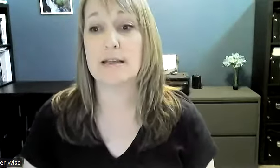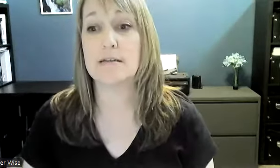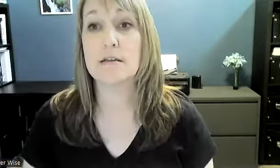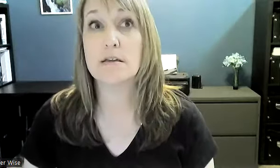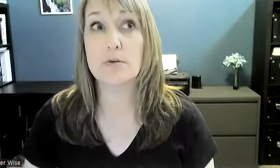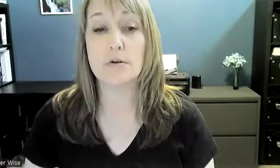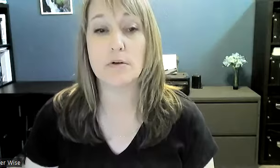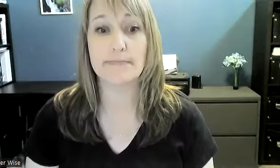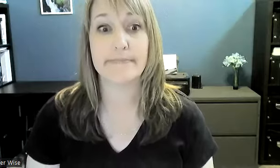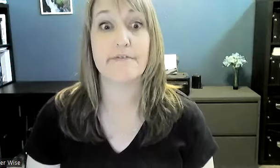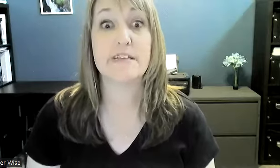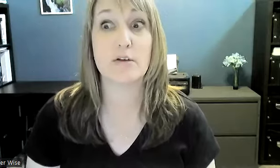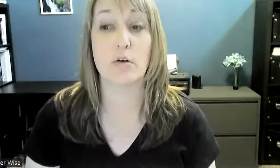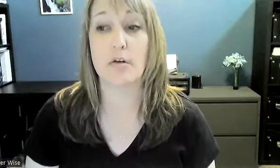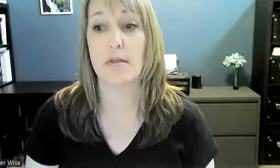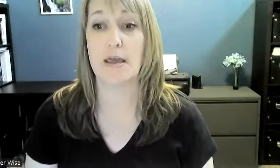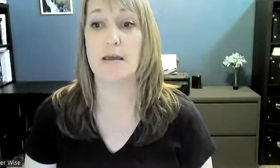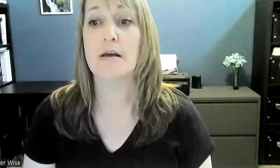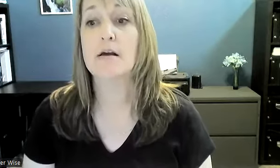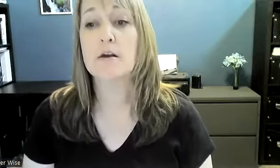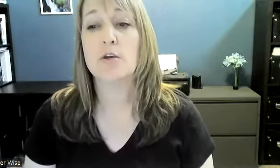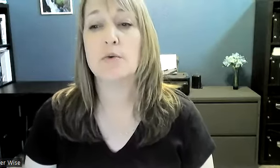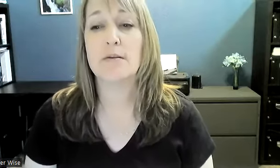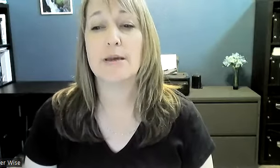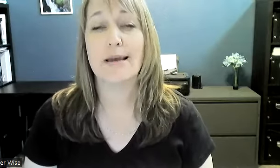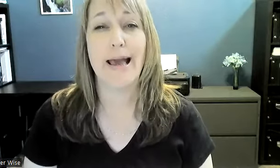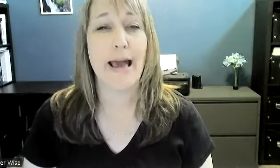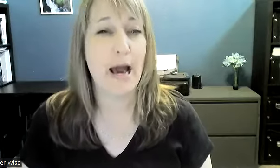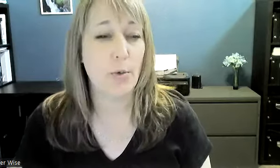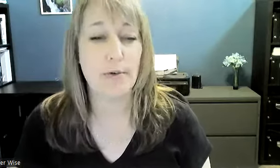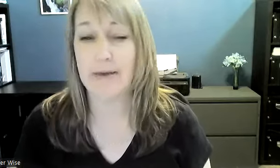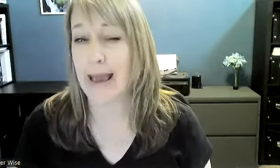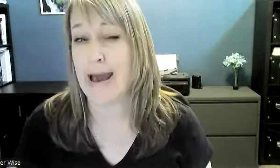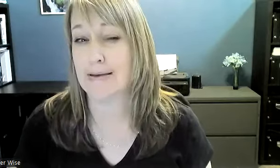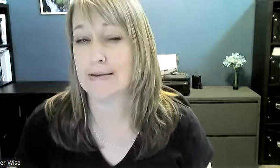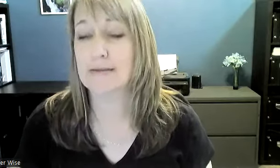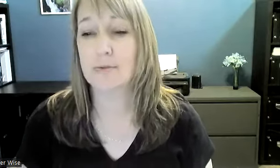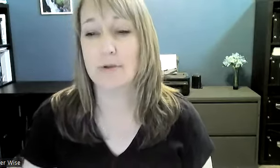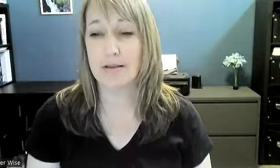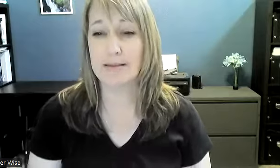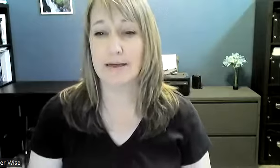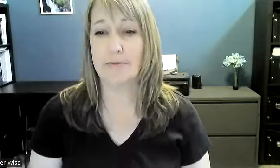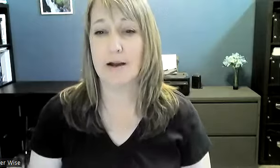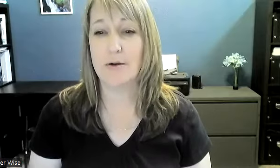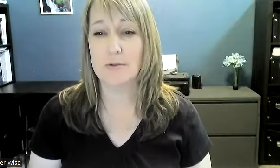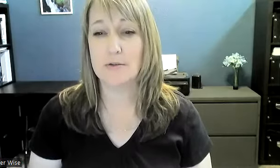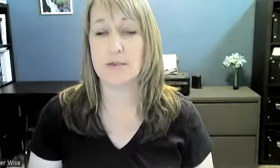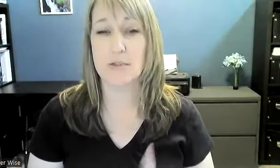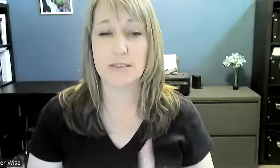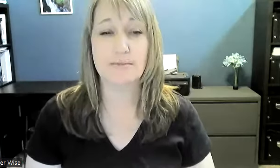a literal physical thing. You wouldn't be out of gas with this sign for out. So just